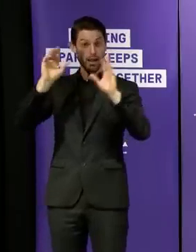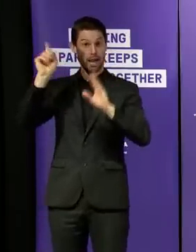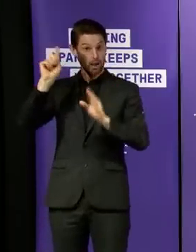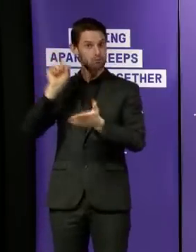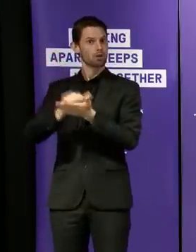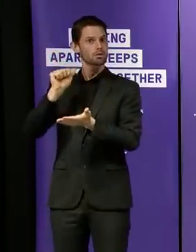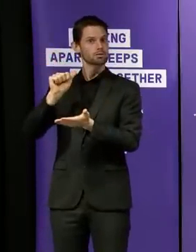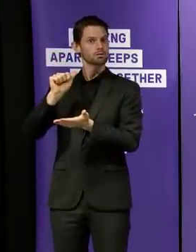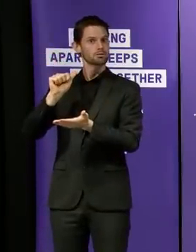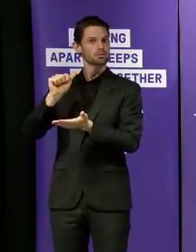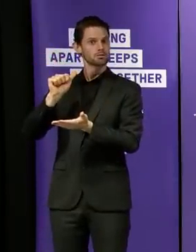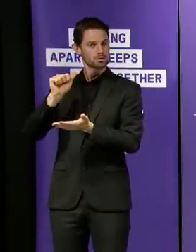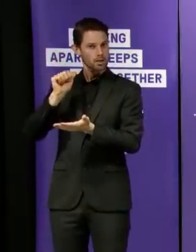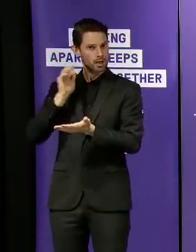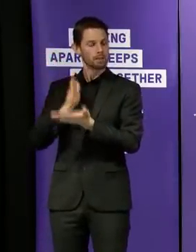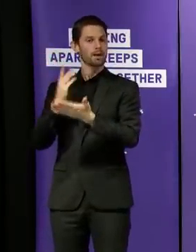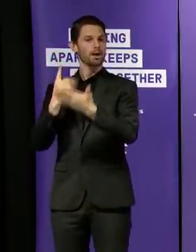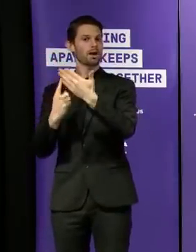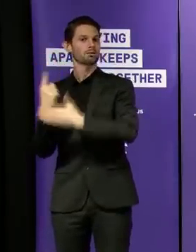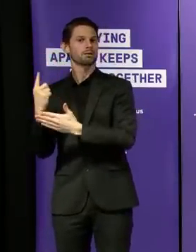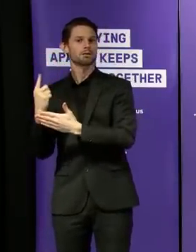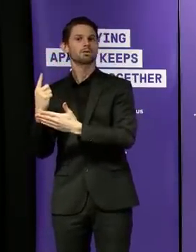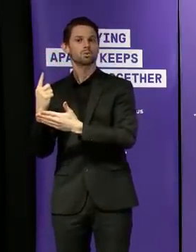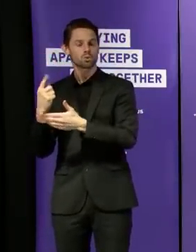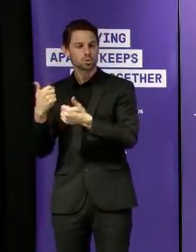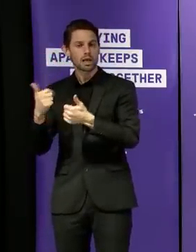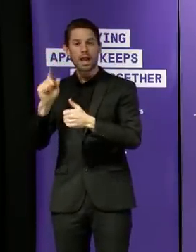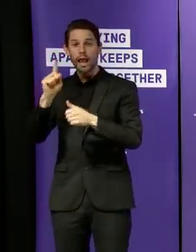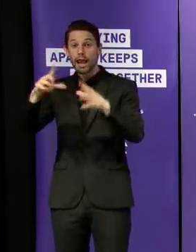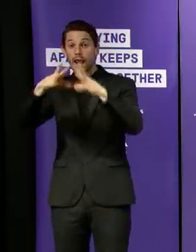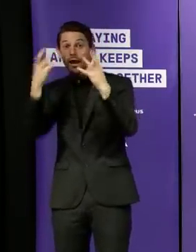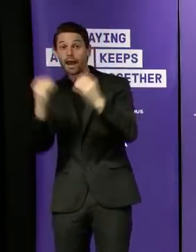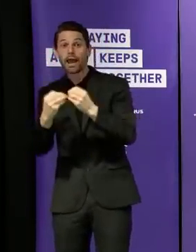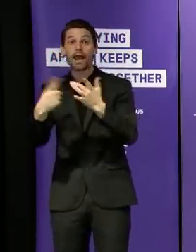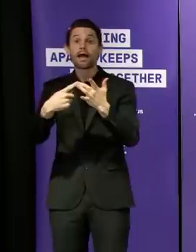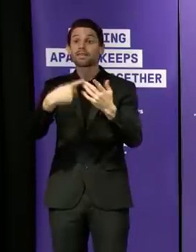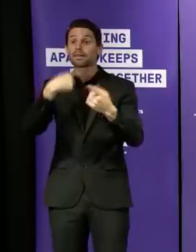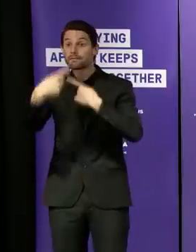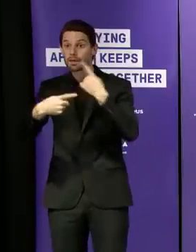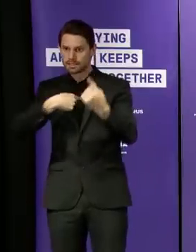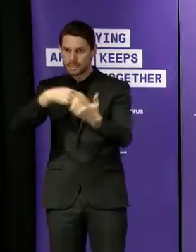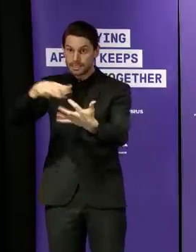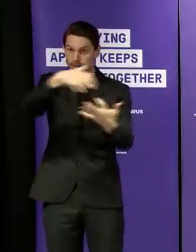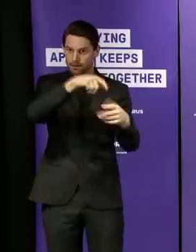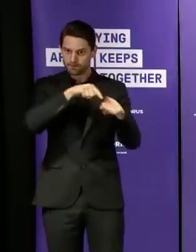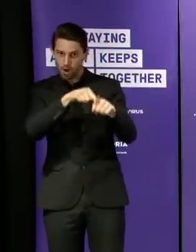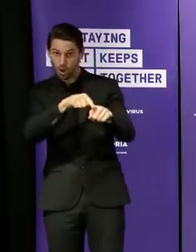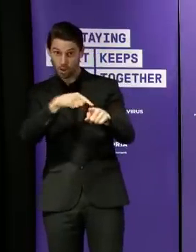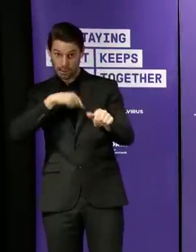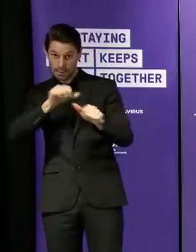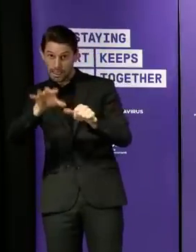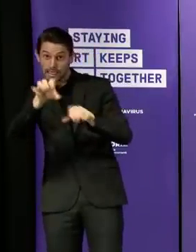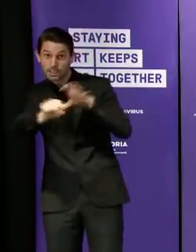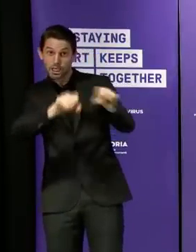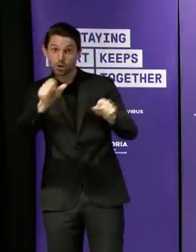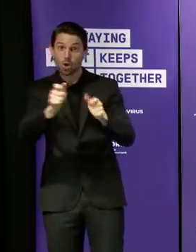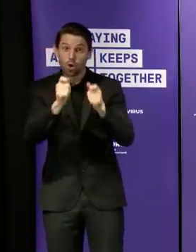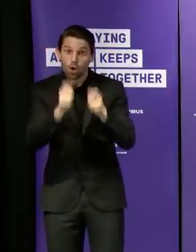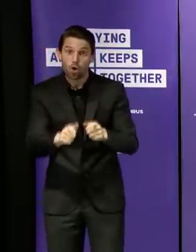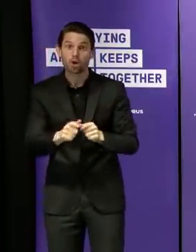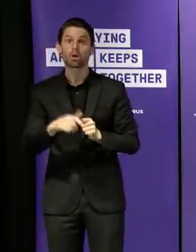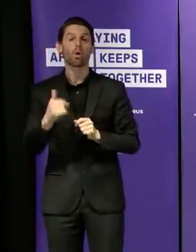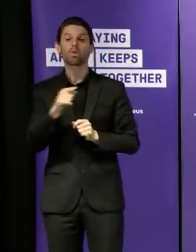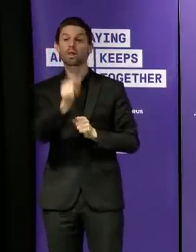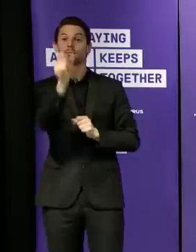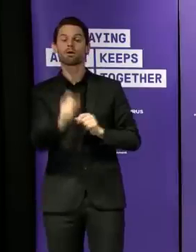that it can become a little more narrative, a little more qualitative. The absoluteness of those numbers kind of